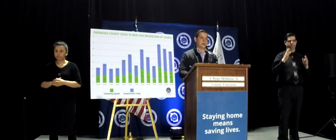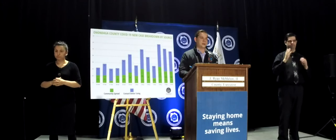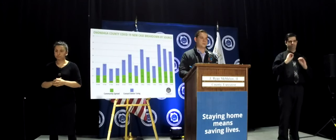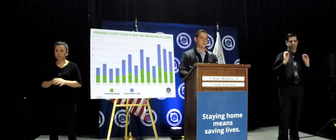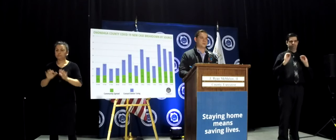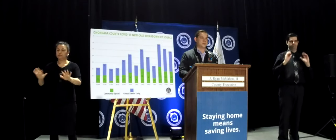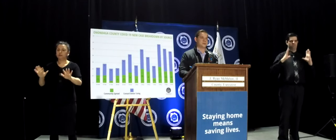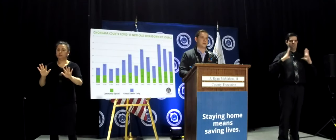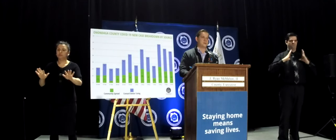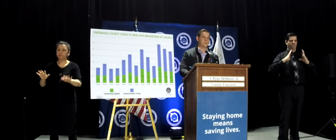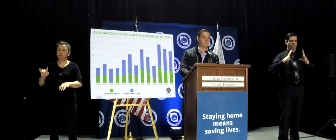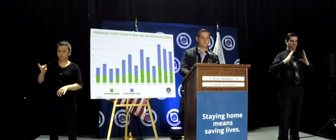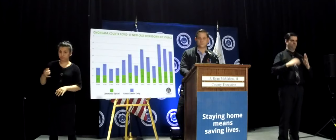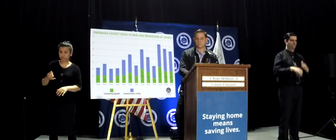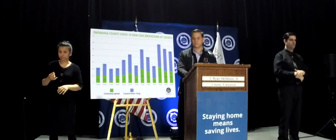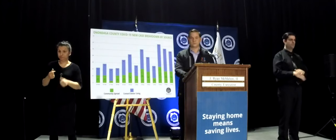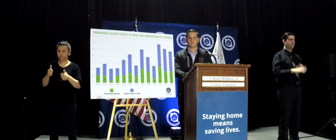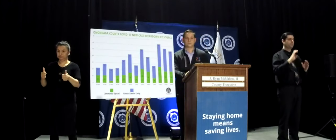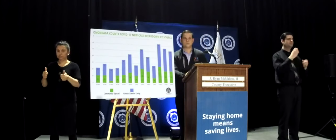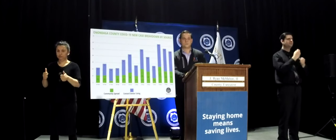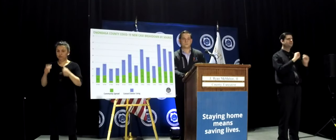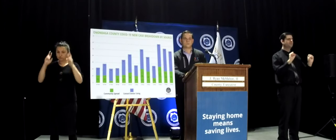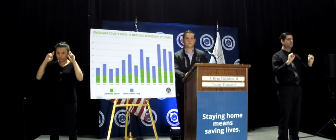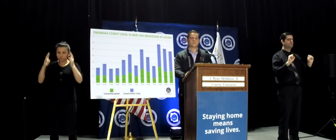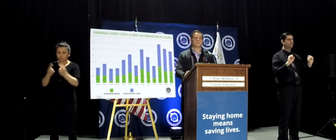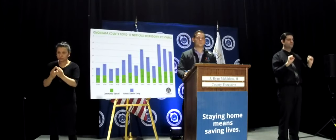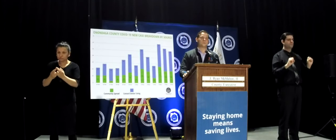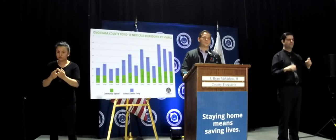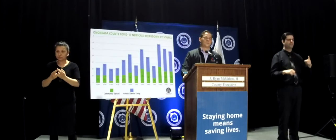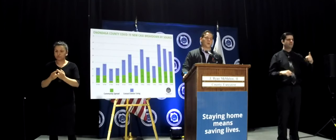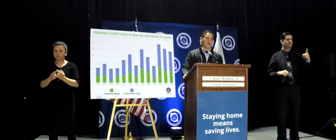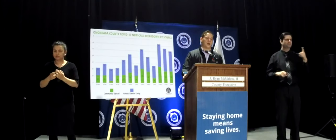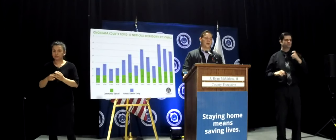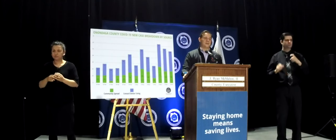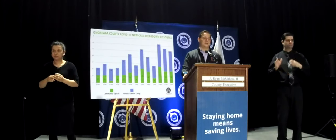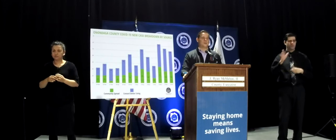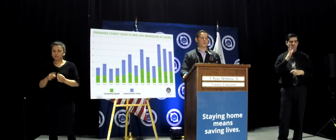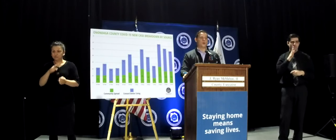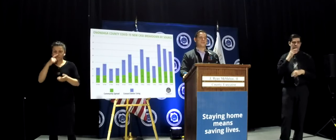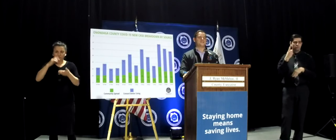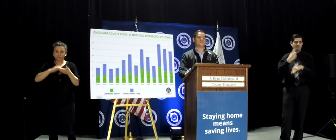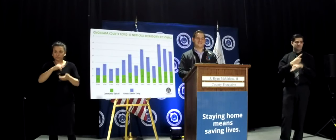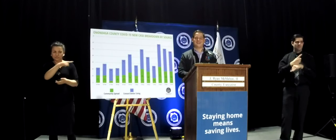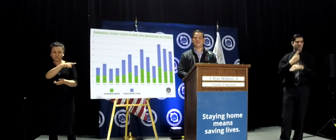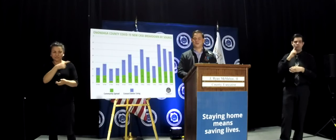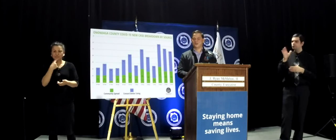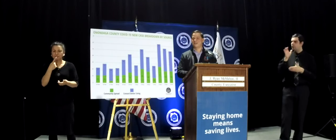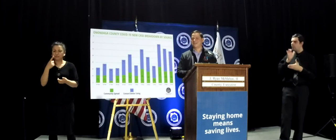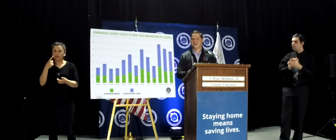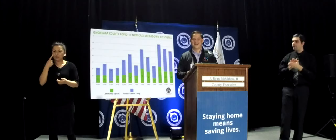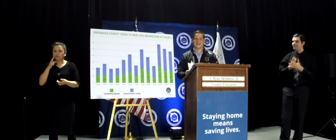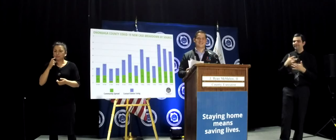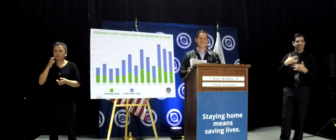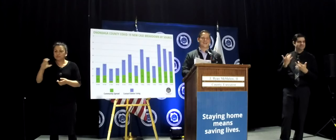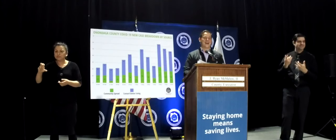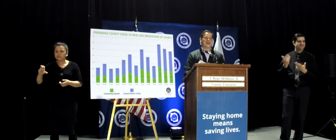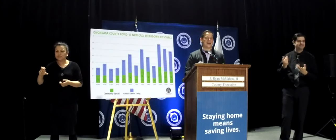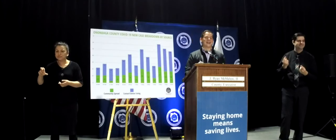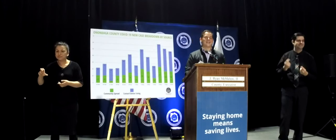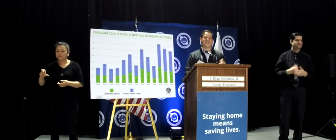everybody again, and please be safe. Do you have a Mother's Day message for Kate McMahon? Well, Andrew,